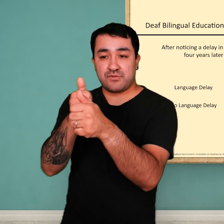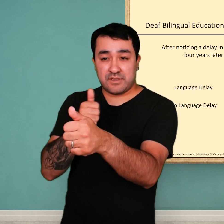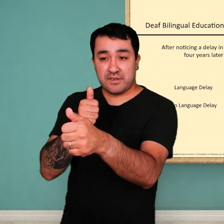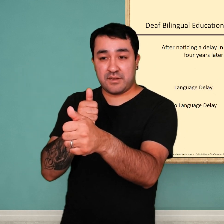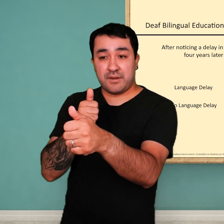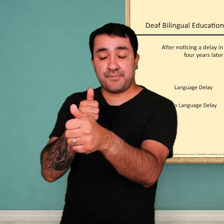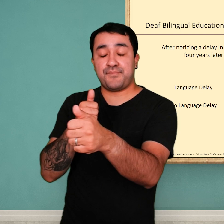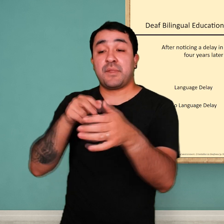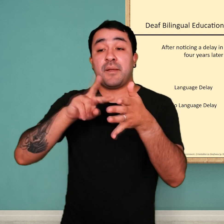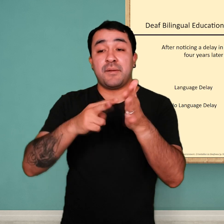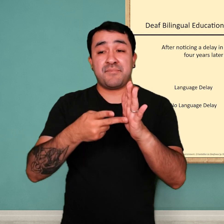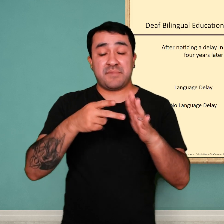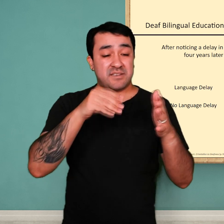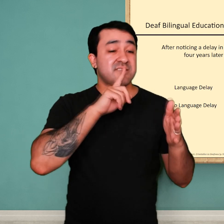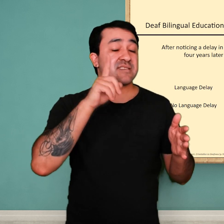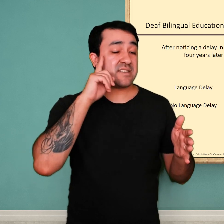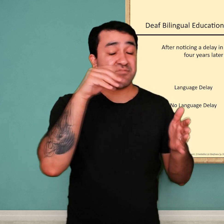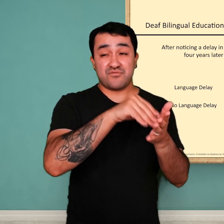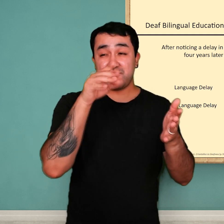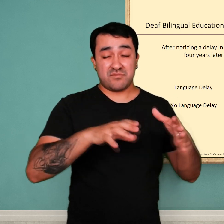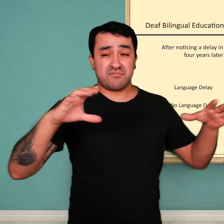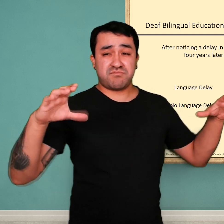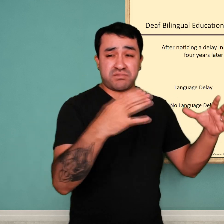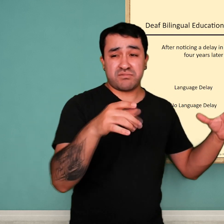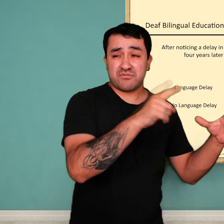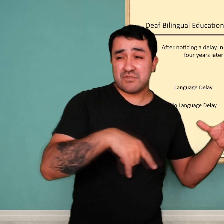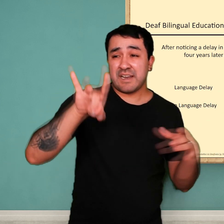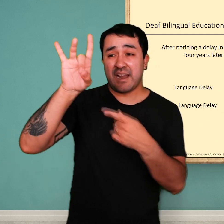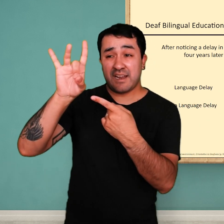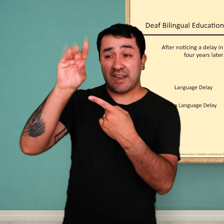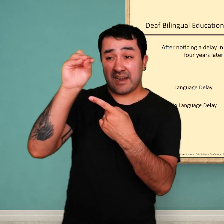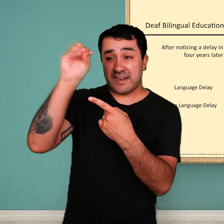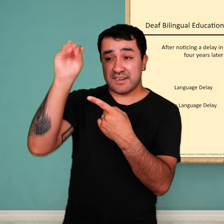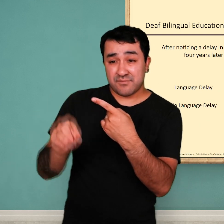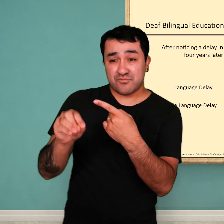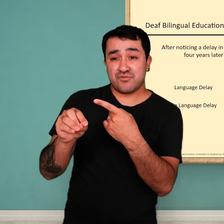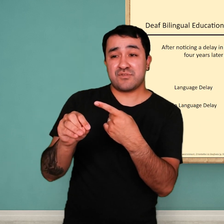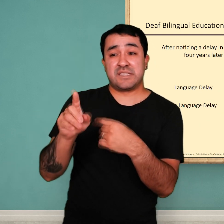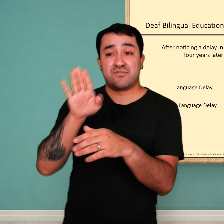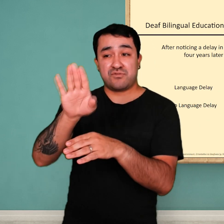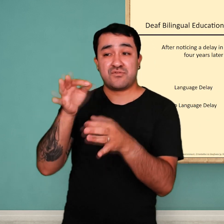30% of students being on track for language development, now 80% were on track.